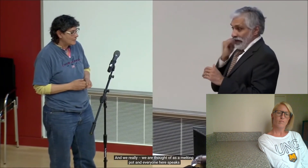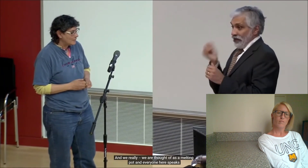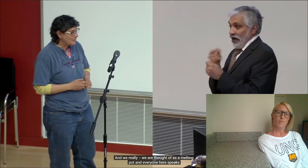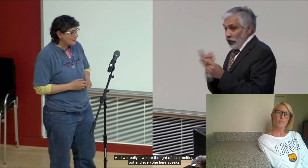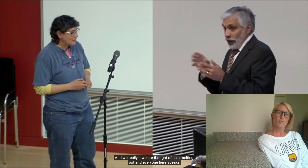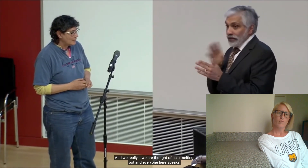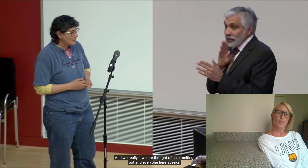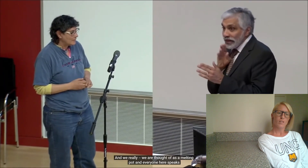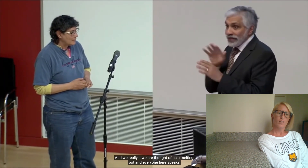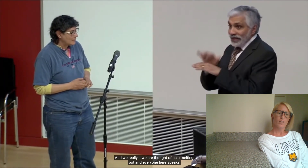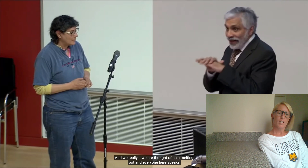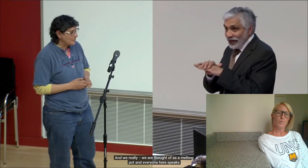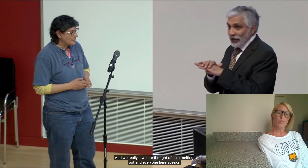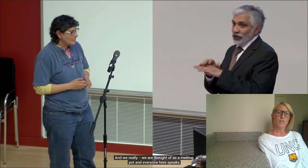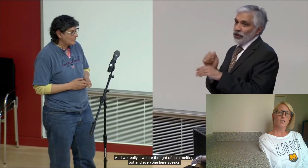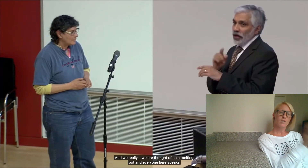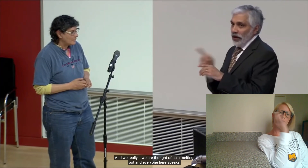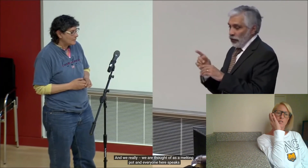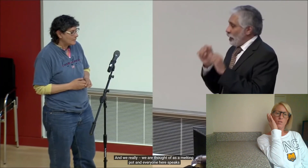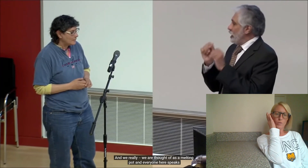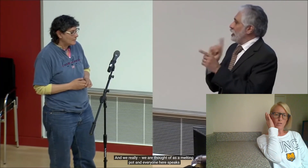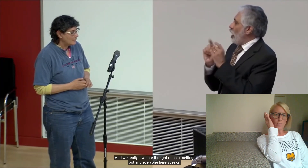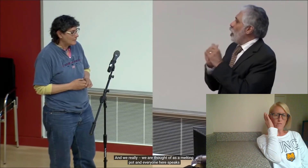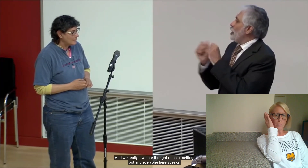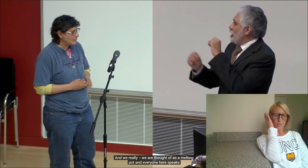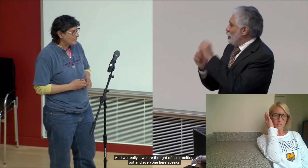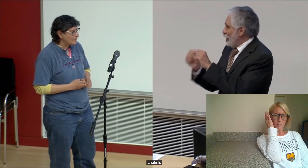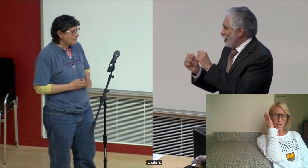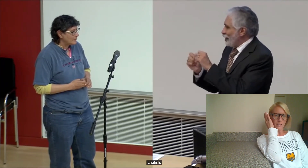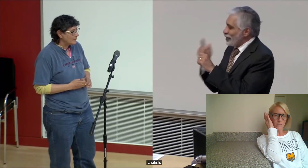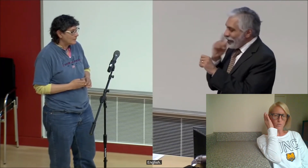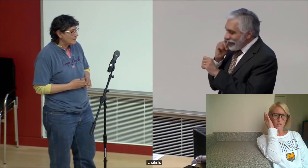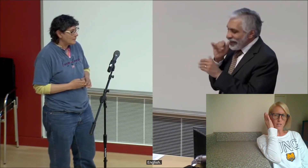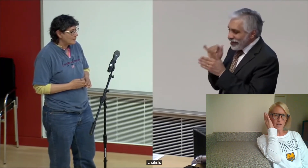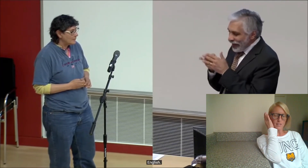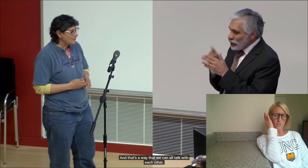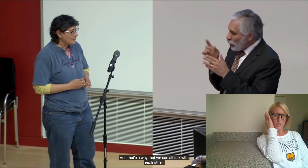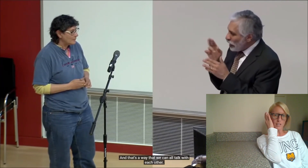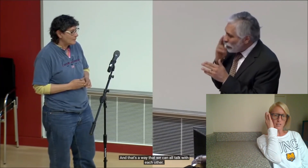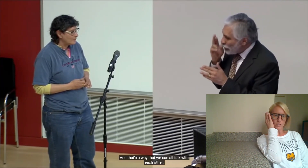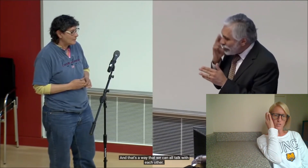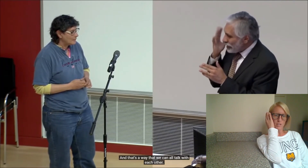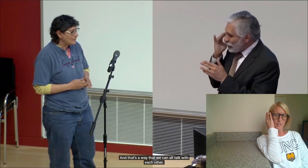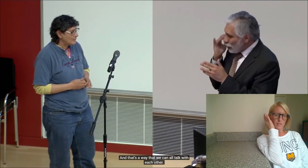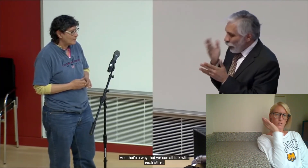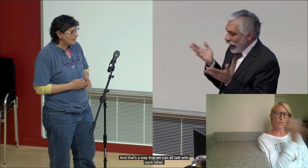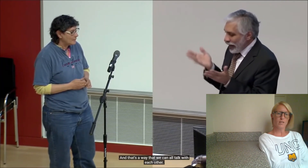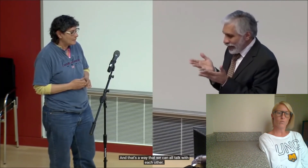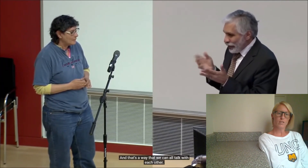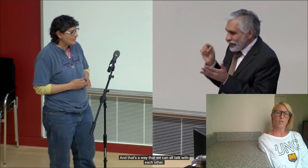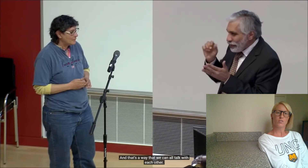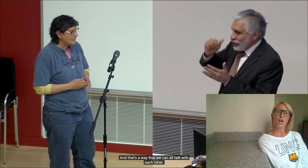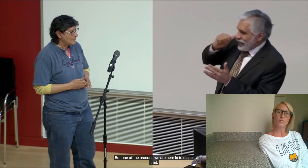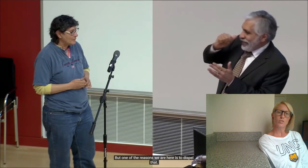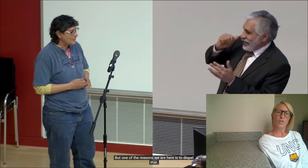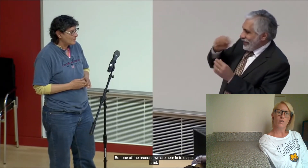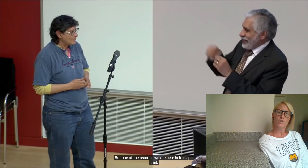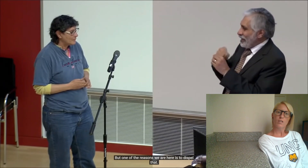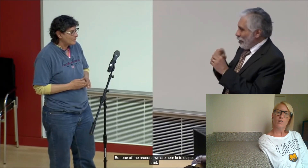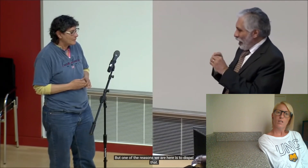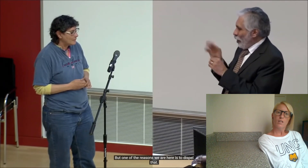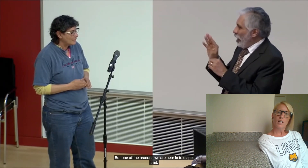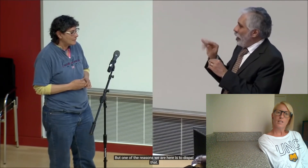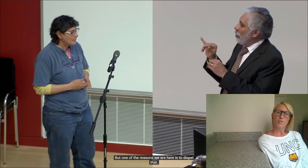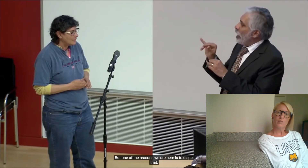And we really need, we're thought of as a melting pot, and everyone here speaks English. And that's a way that we can all talk with each other. But one